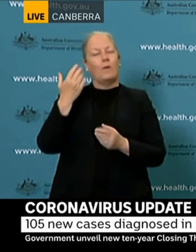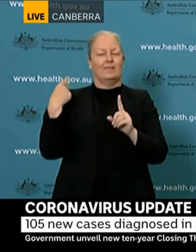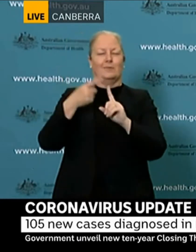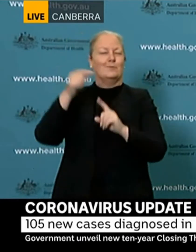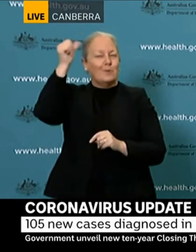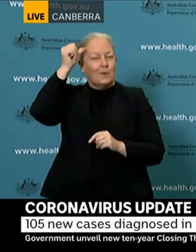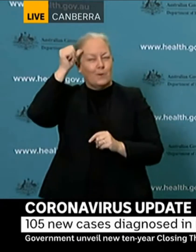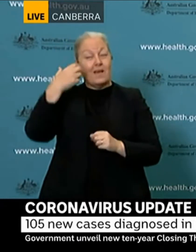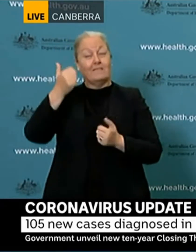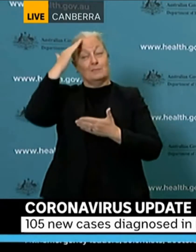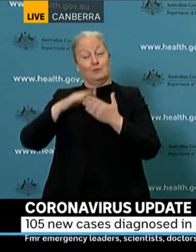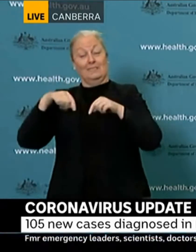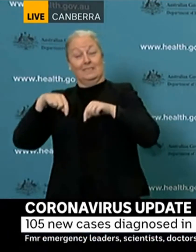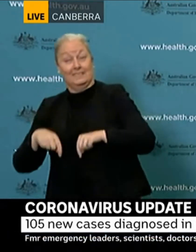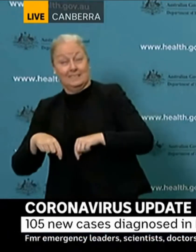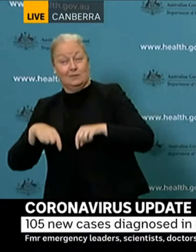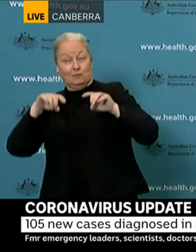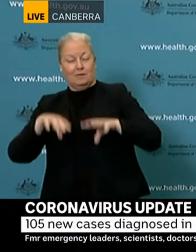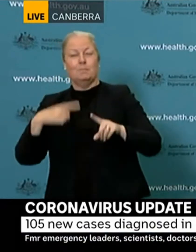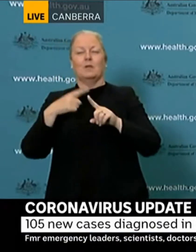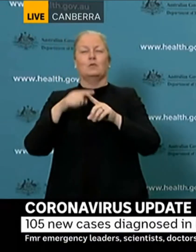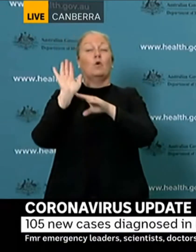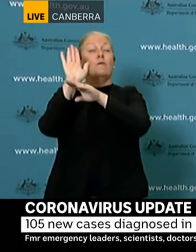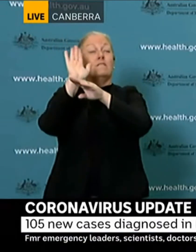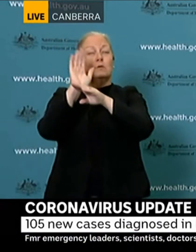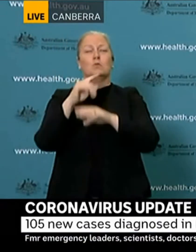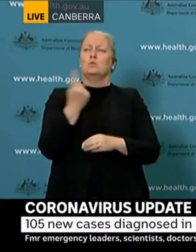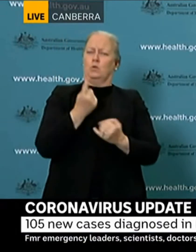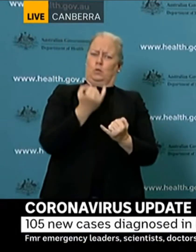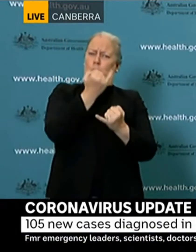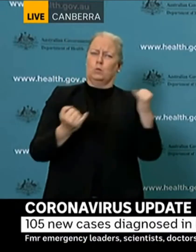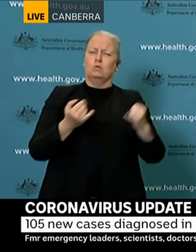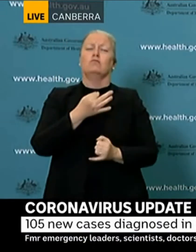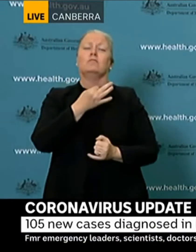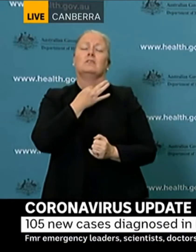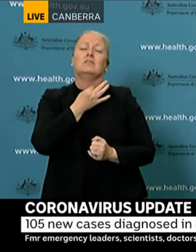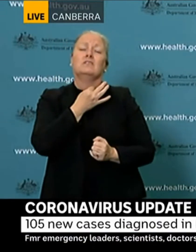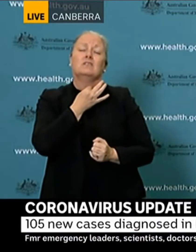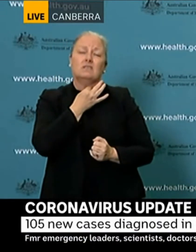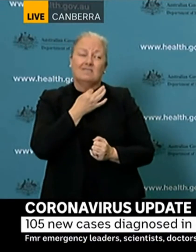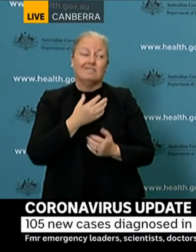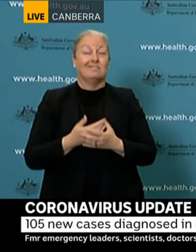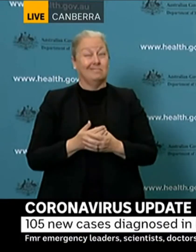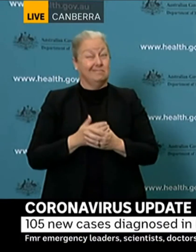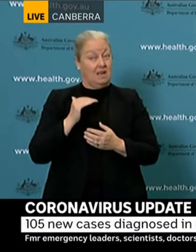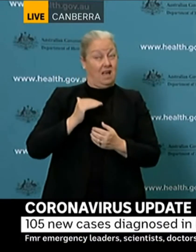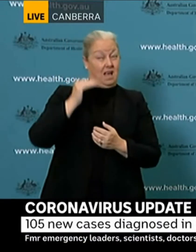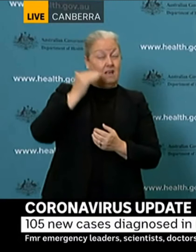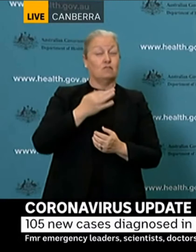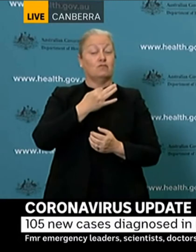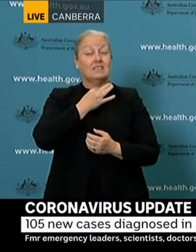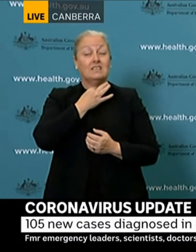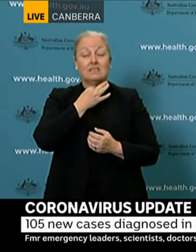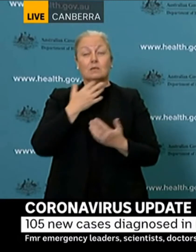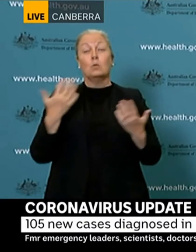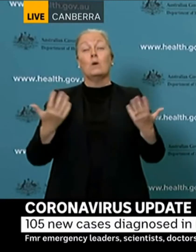here in Australia as well as around the world, that our most vulnerable members of our society and very high-risk settings